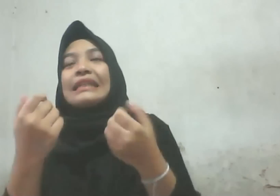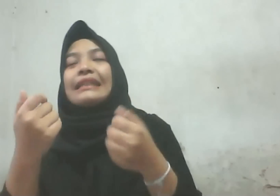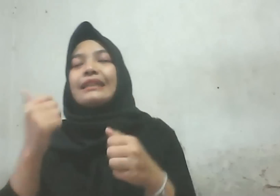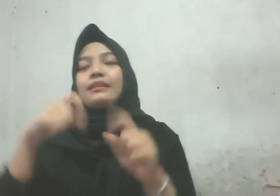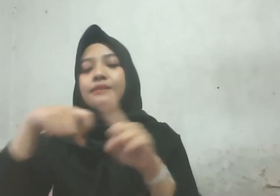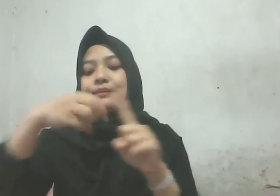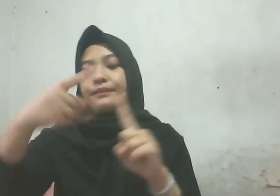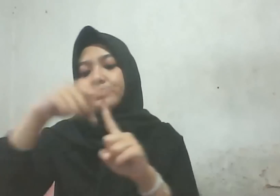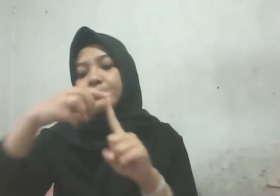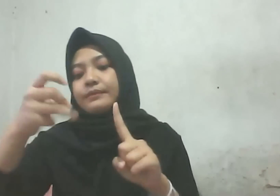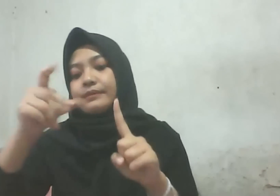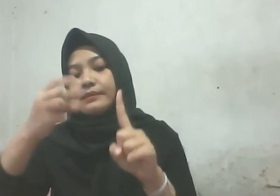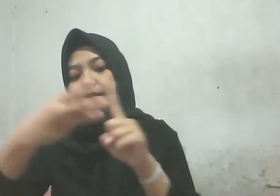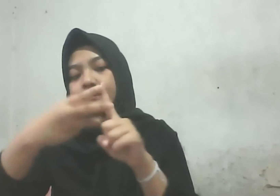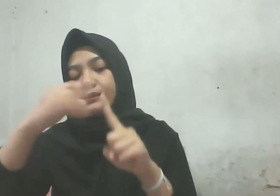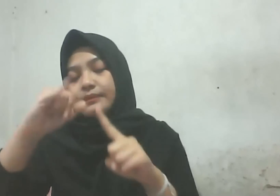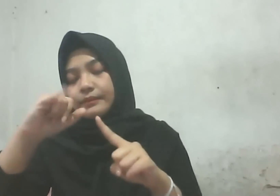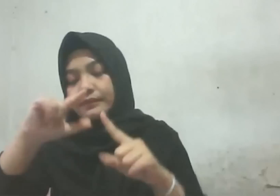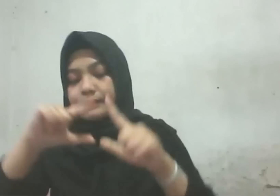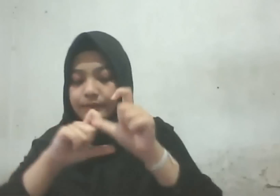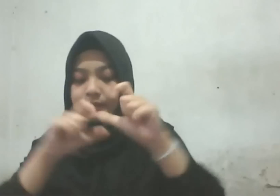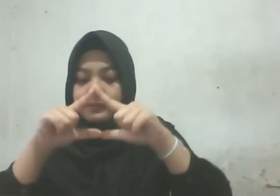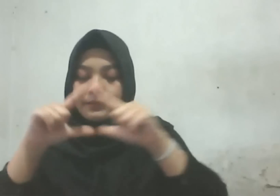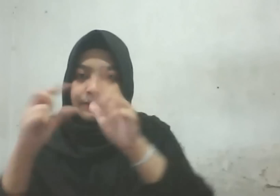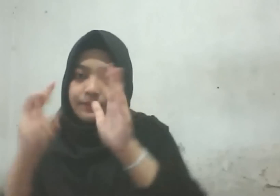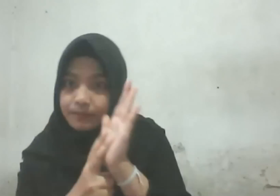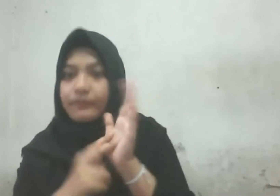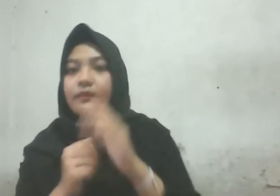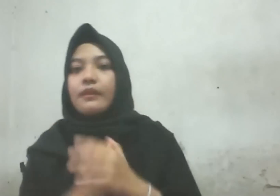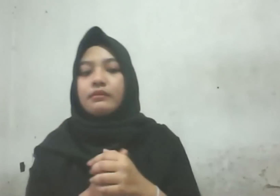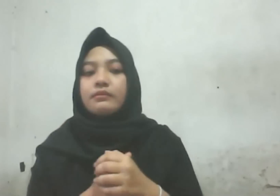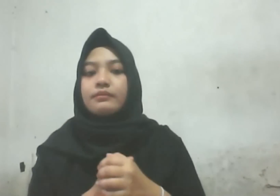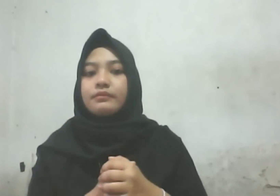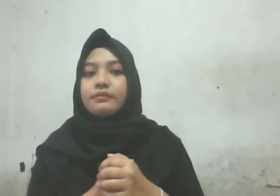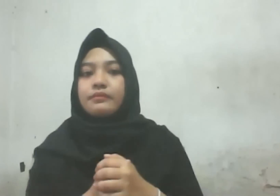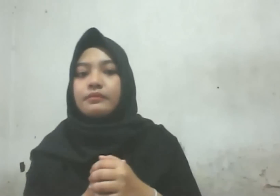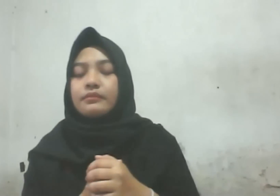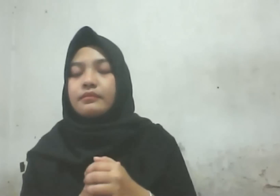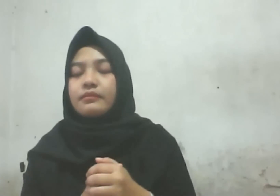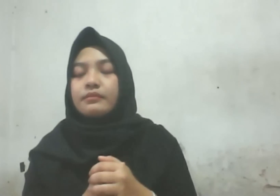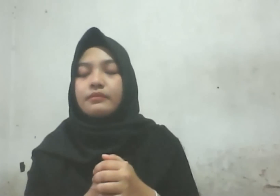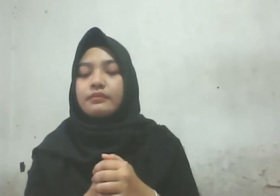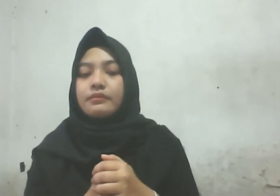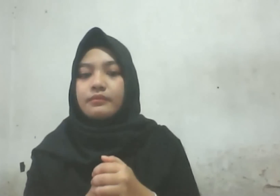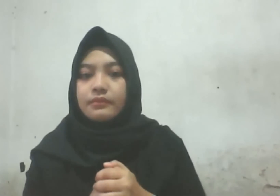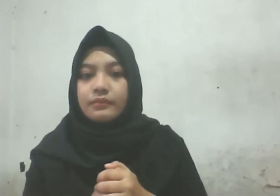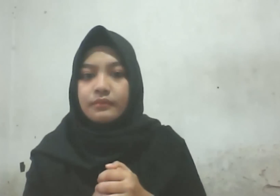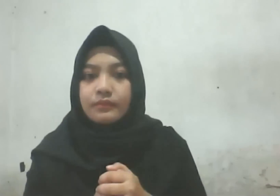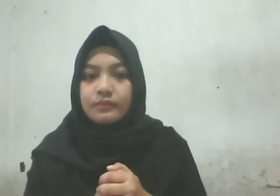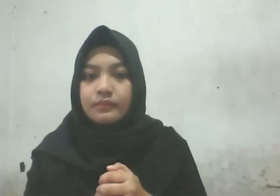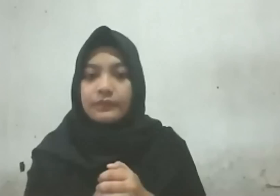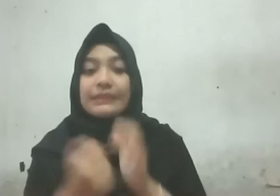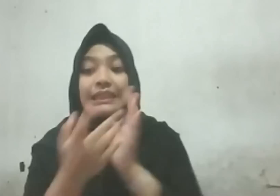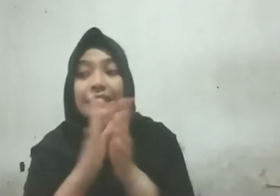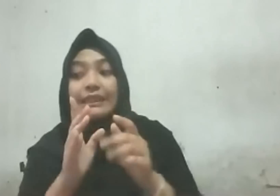can join us, because this kind of ableism is part of this struggle as well. What we can do is clearing the